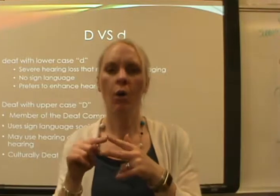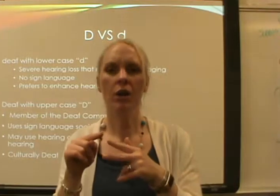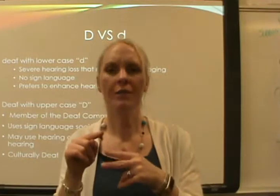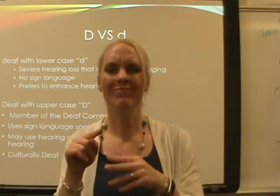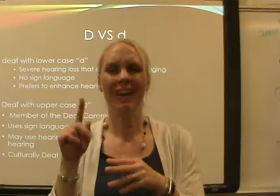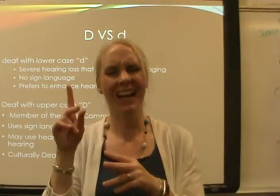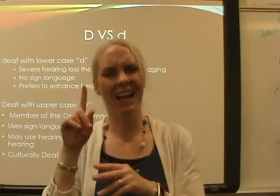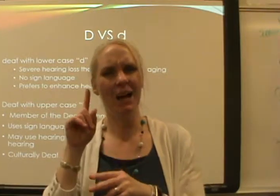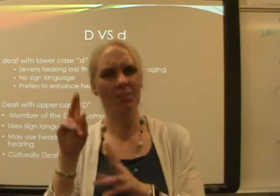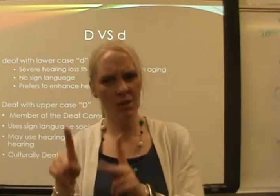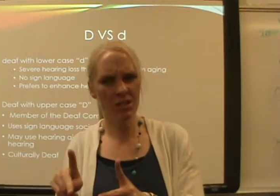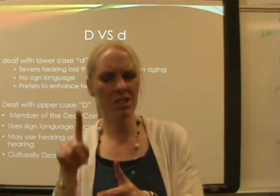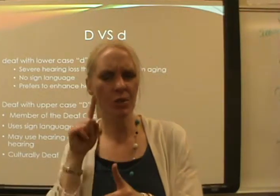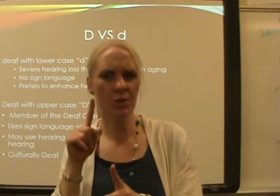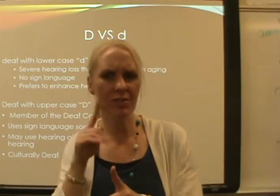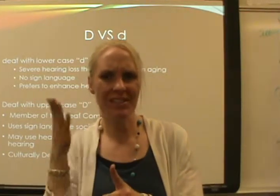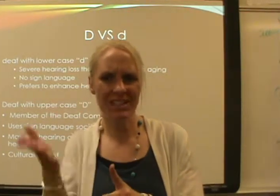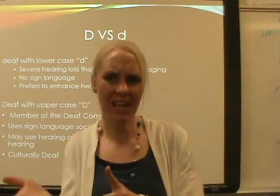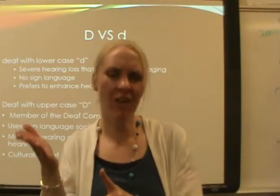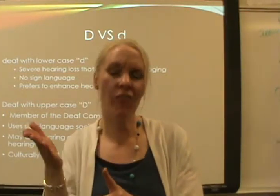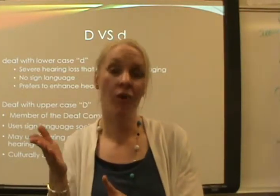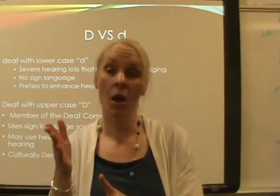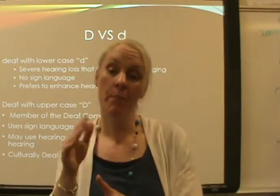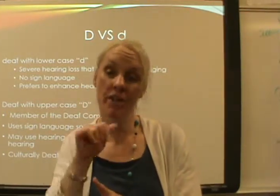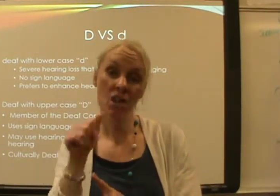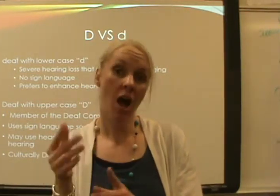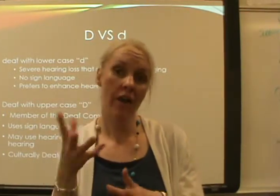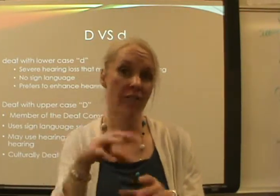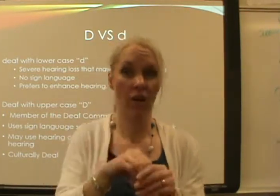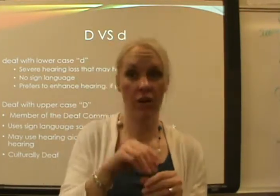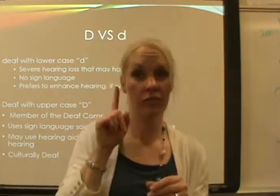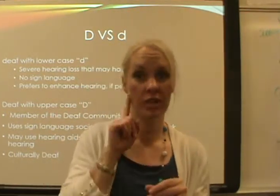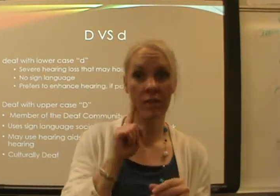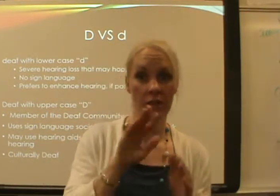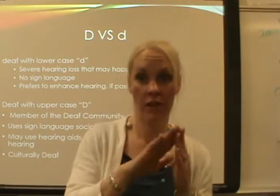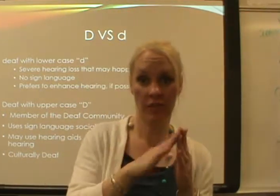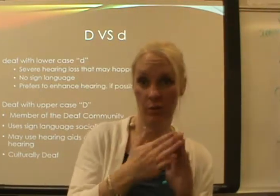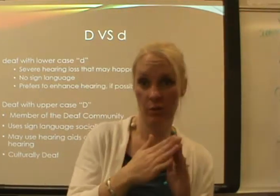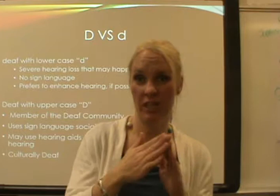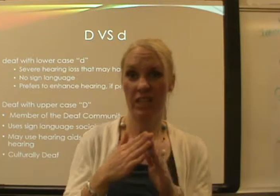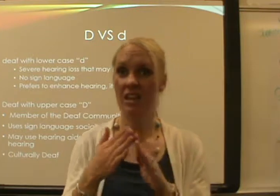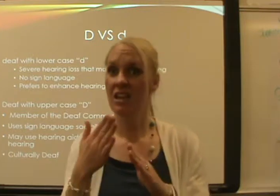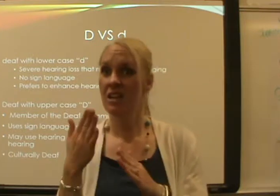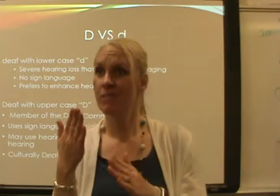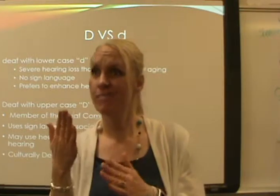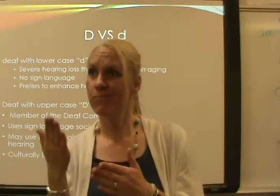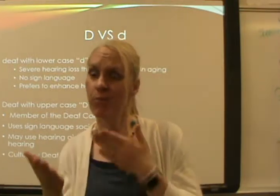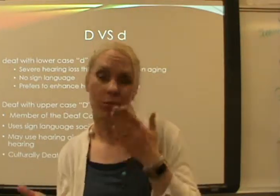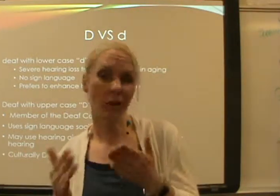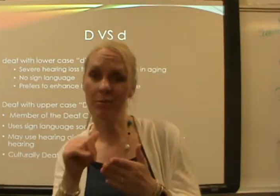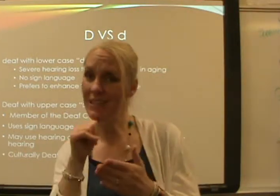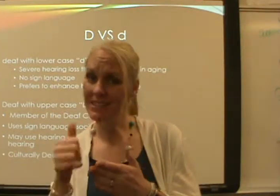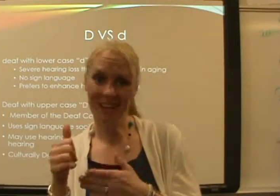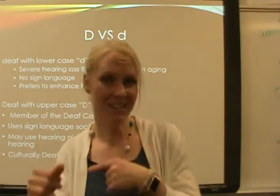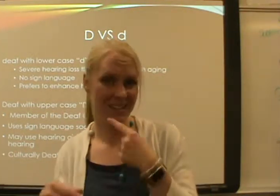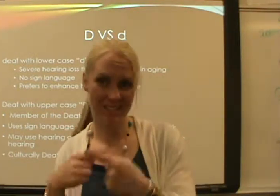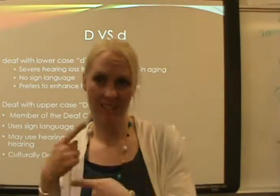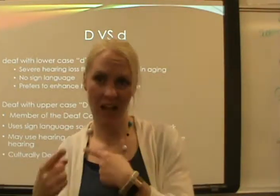or a person who is deaf but not involved in the deaf community, probably doesn't